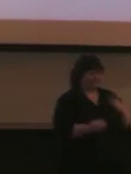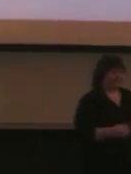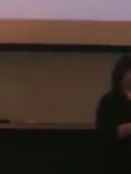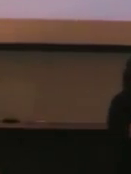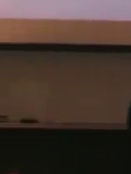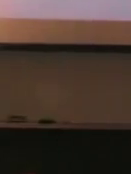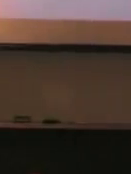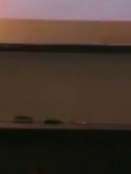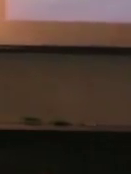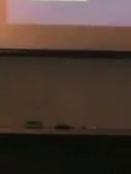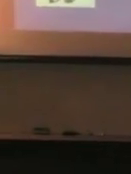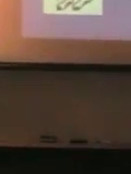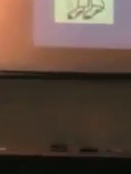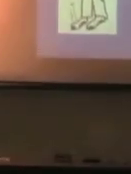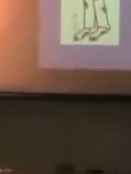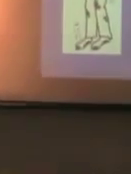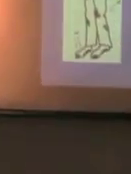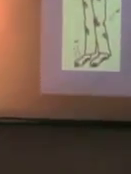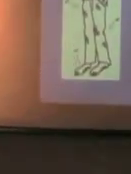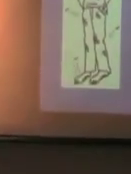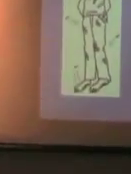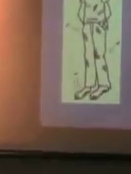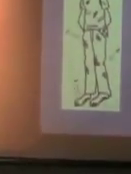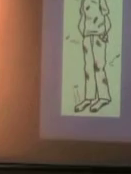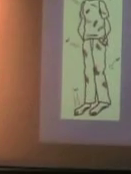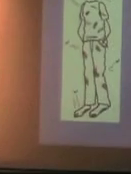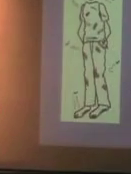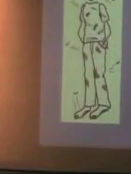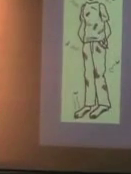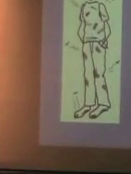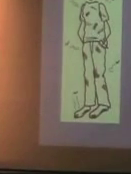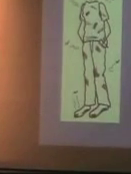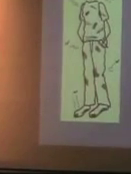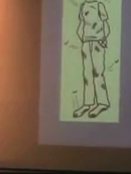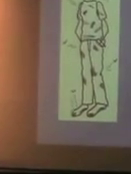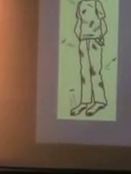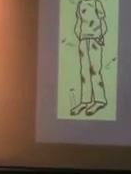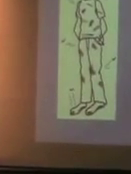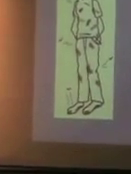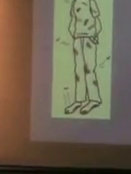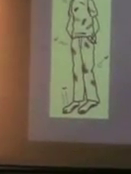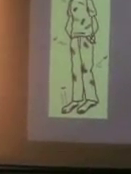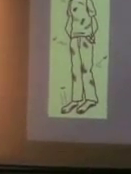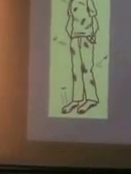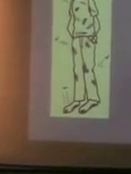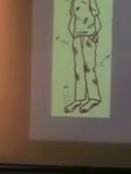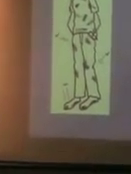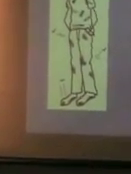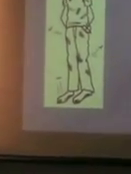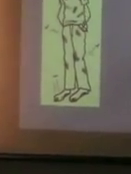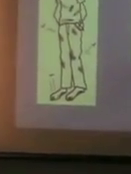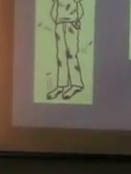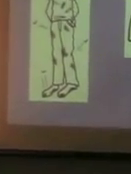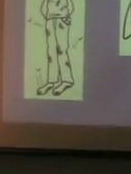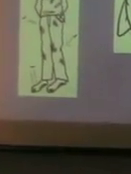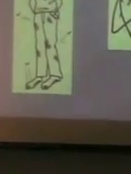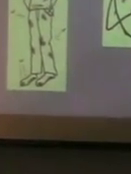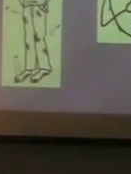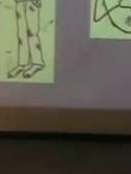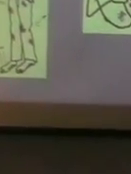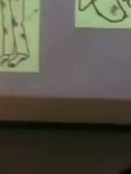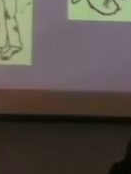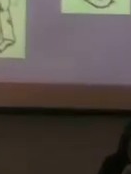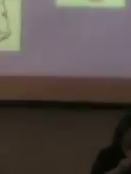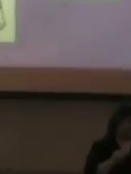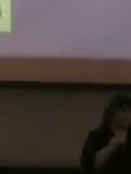Well, anyways, bottom line is, some of these pictures, and I try to be as nice about this as I